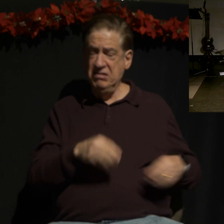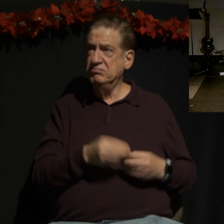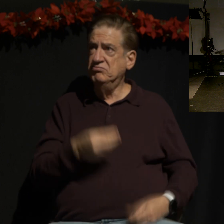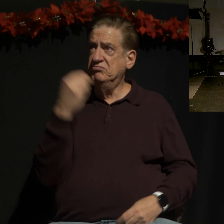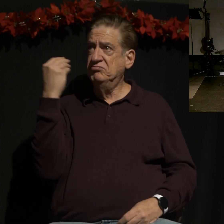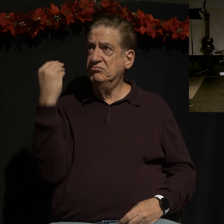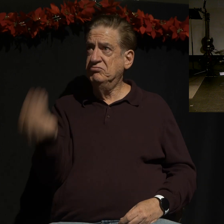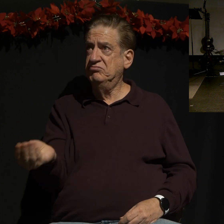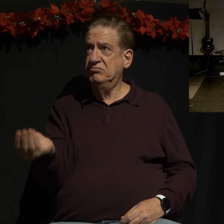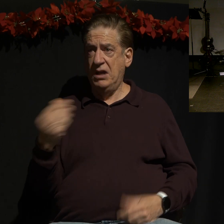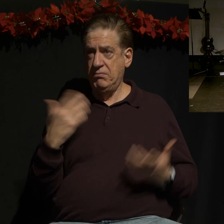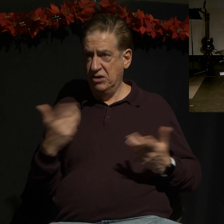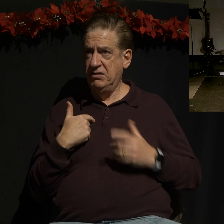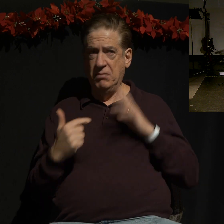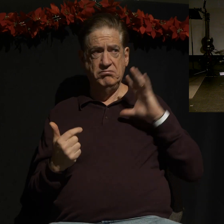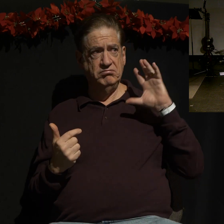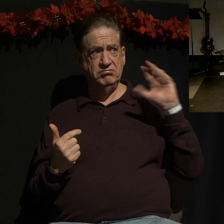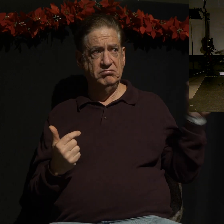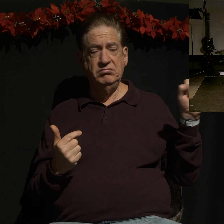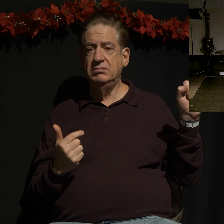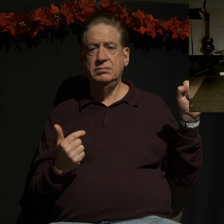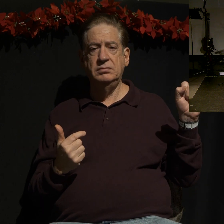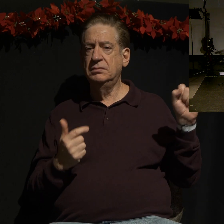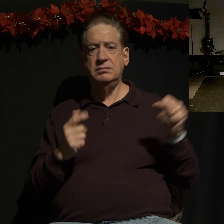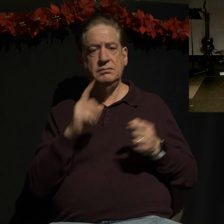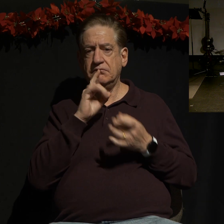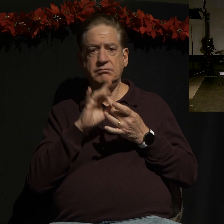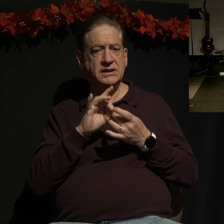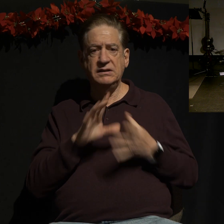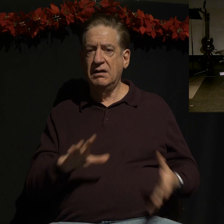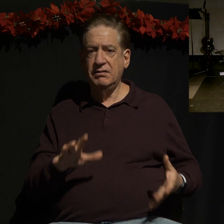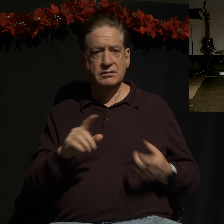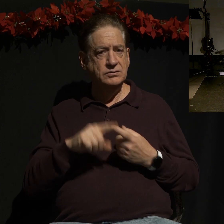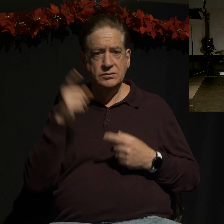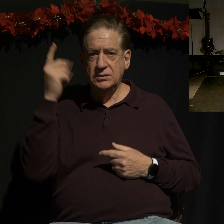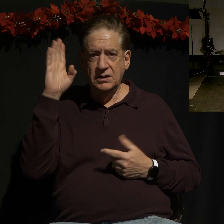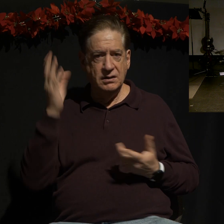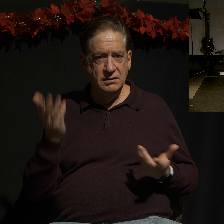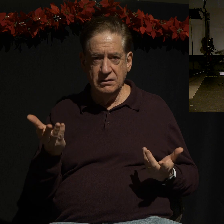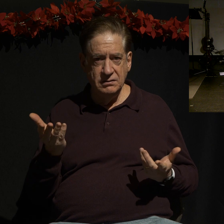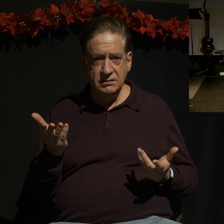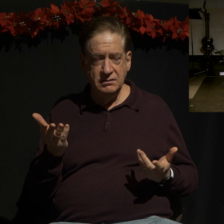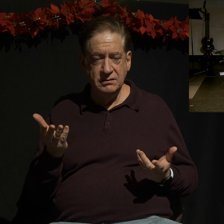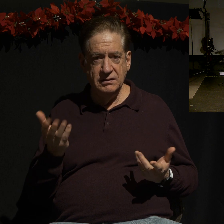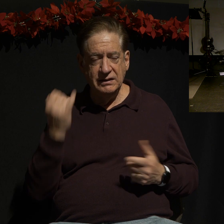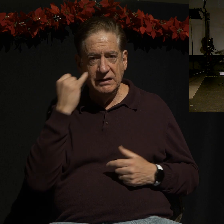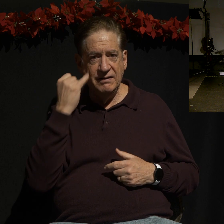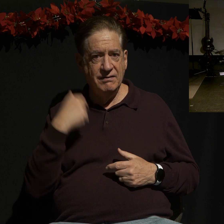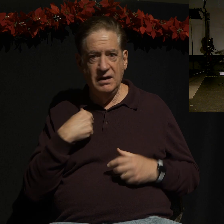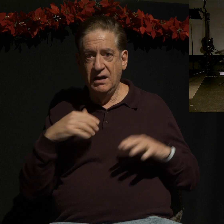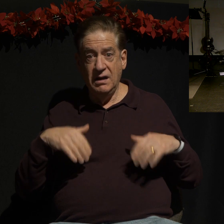here, and now I'm out of here, that doesn't mean anything to God. If I haven't come